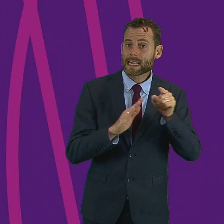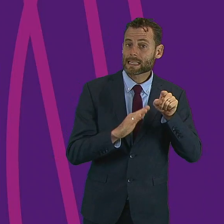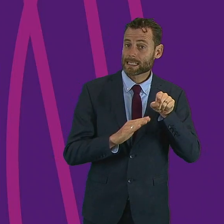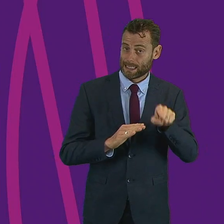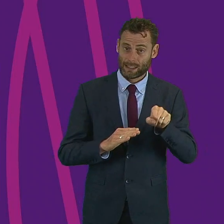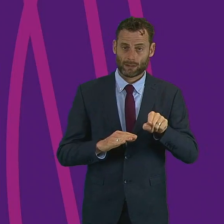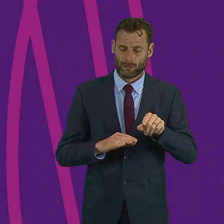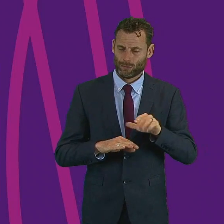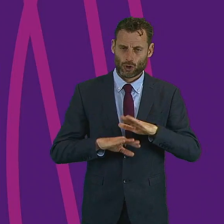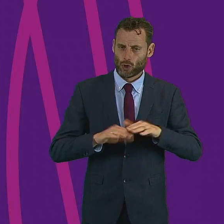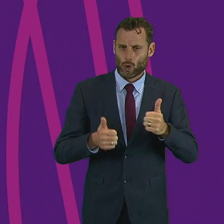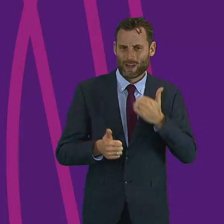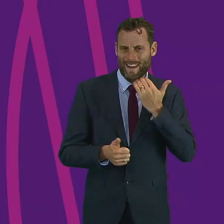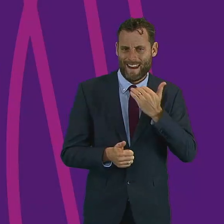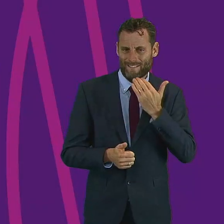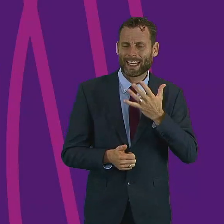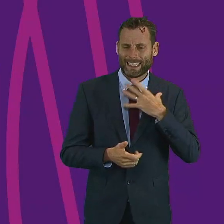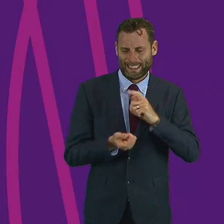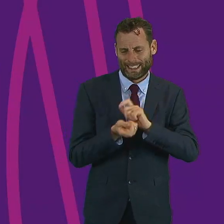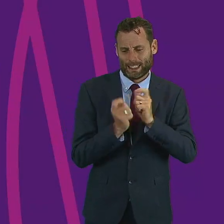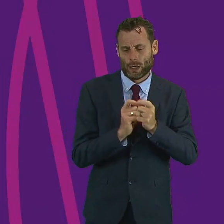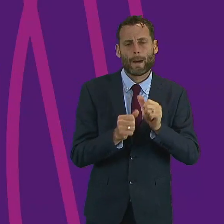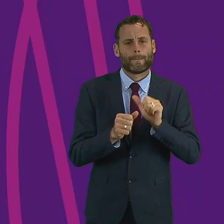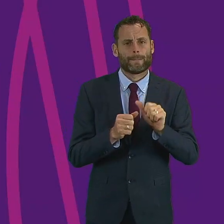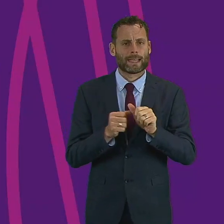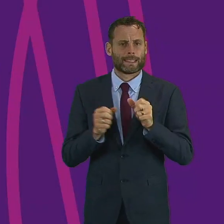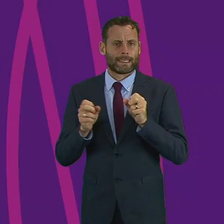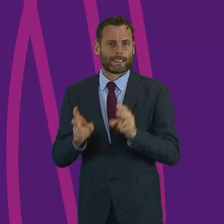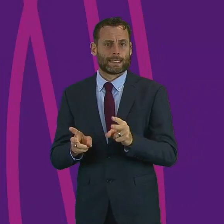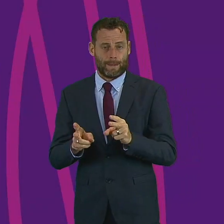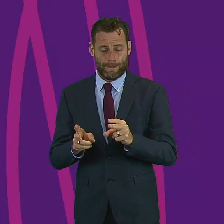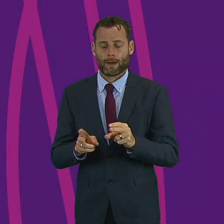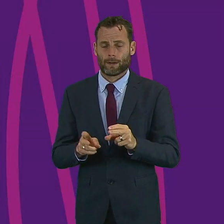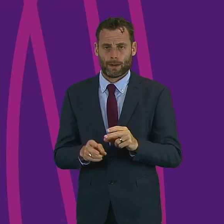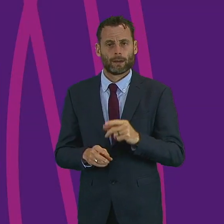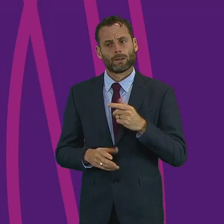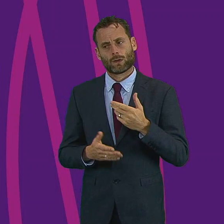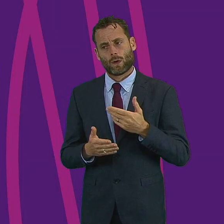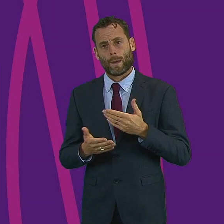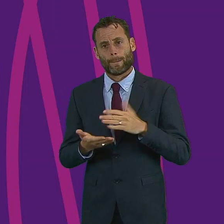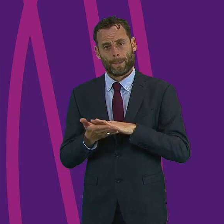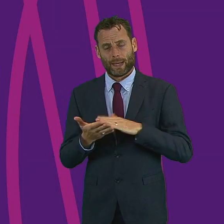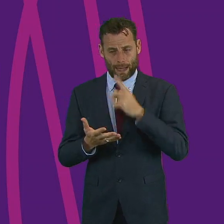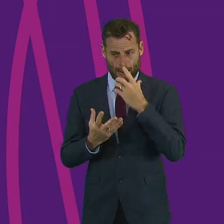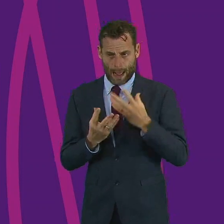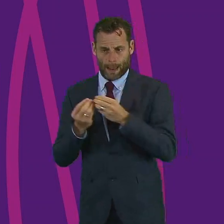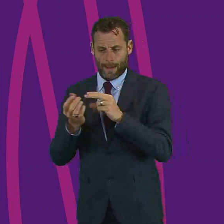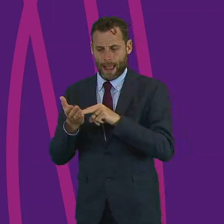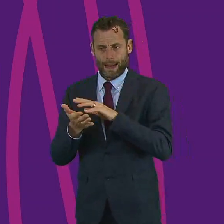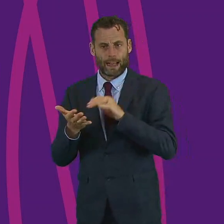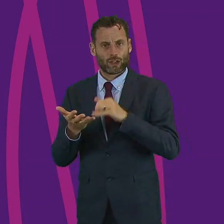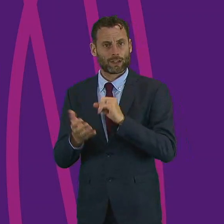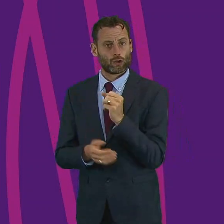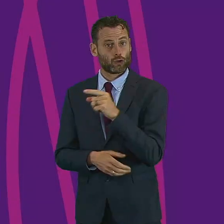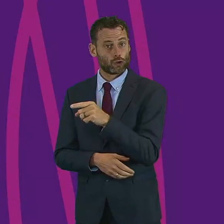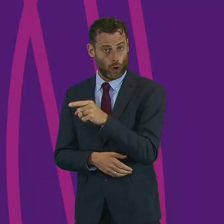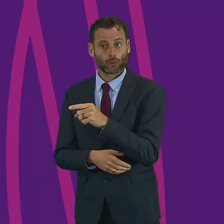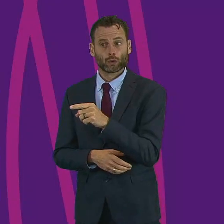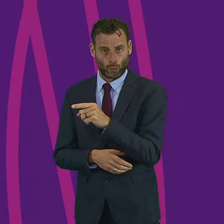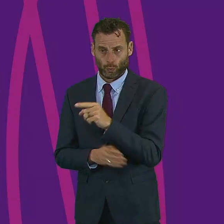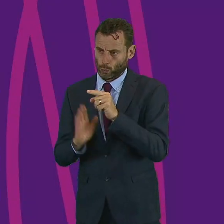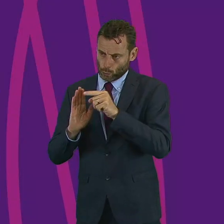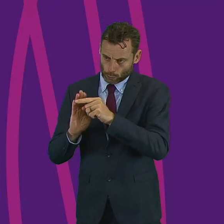The UK testing programme is collapsing, and the Tory government has warned that it will take weeks to resolve. Like many, I'm deeply concerned